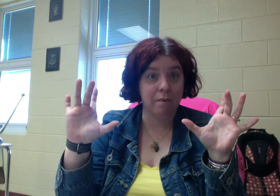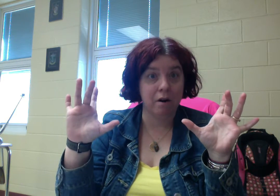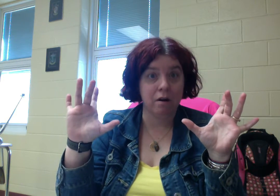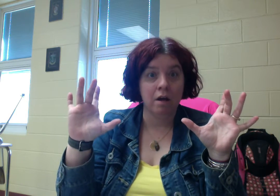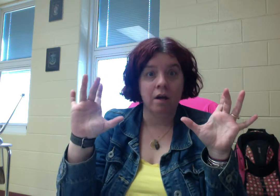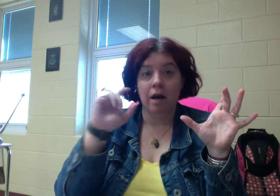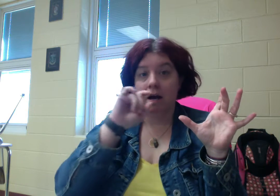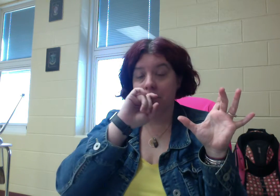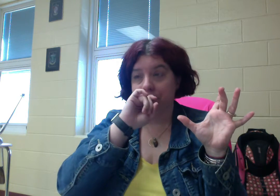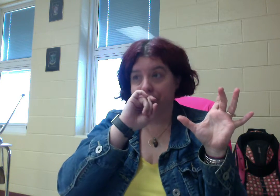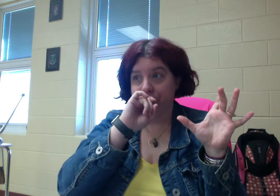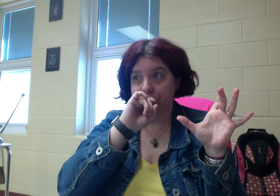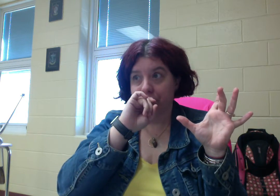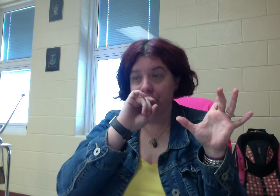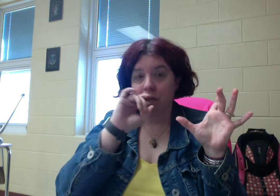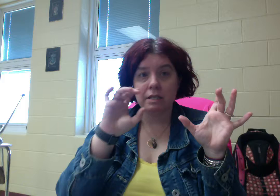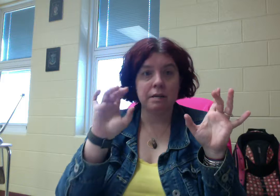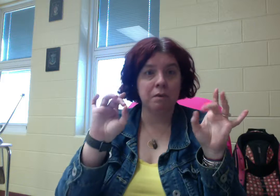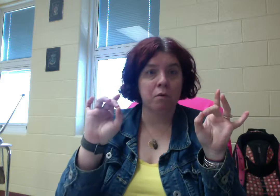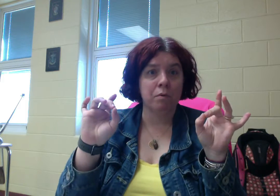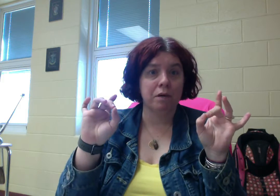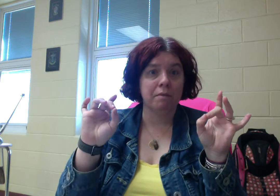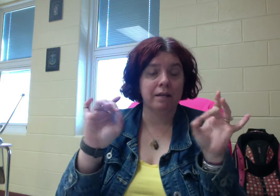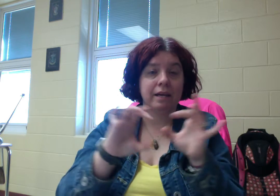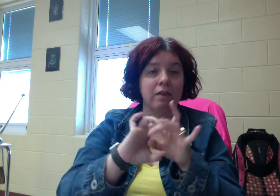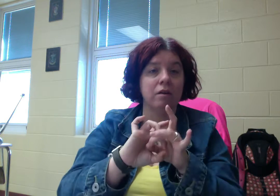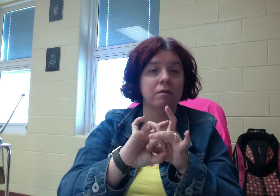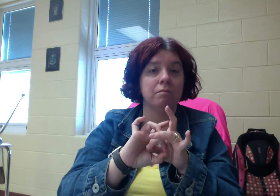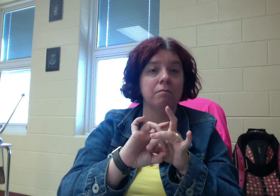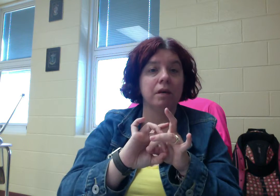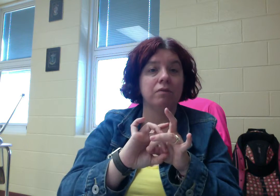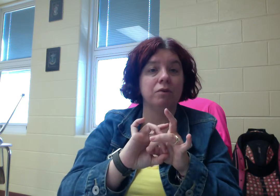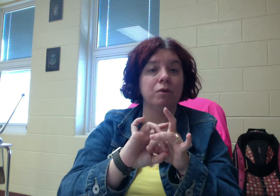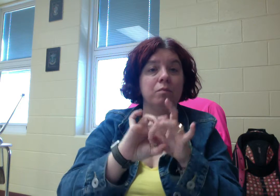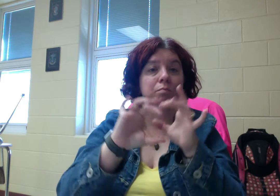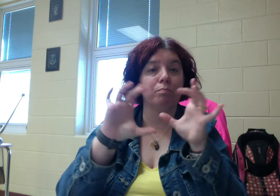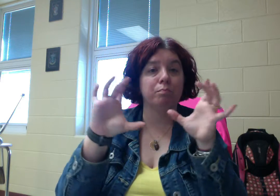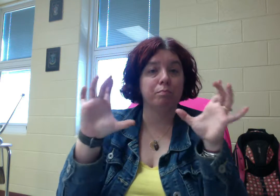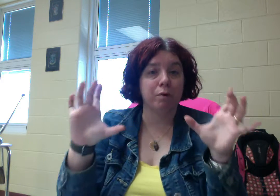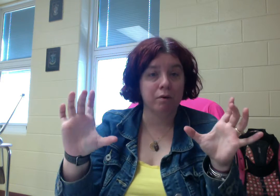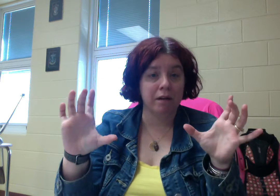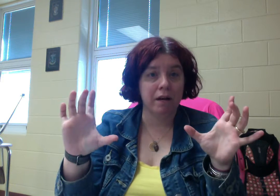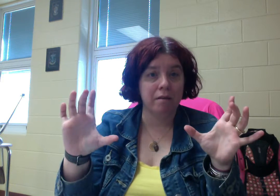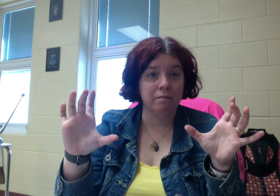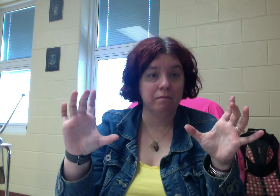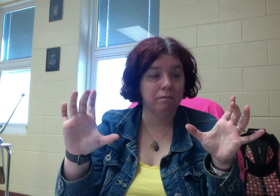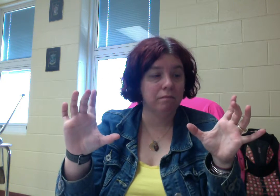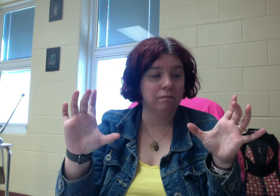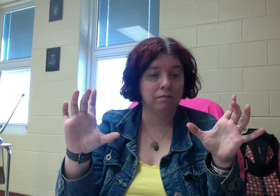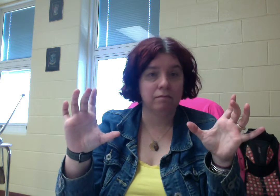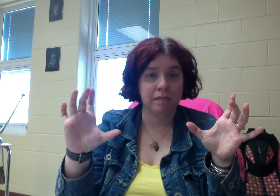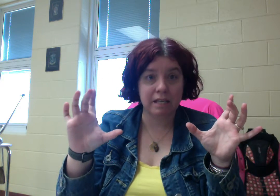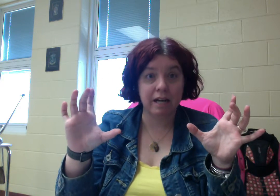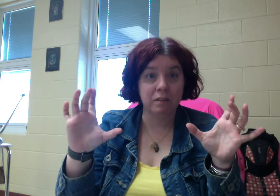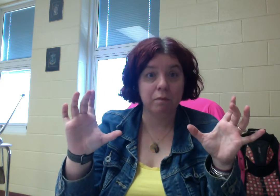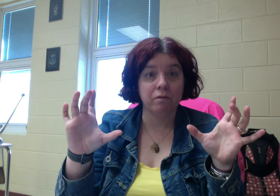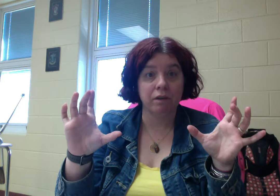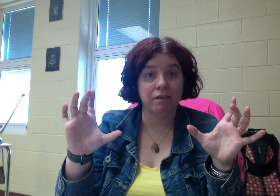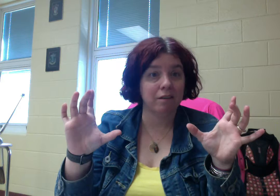apart. Some people were putting them back together, but if you're broken up, the sign is broken.